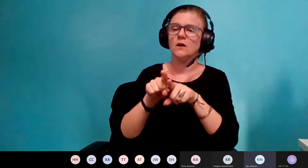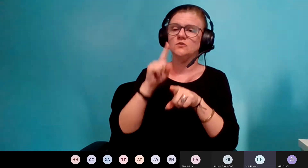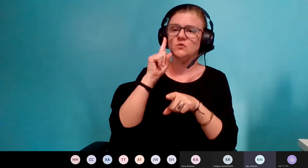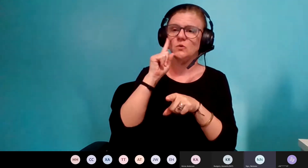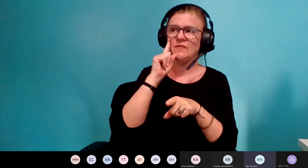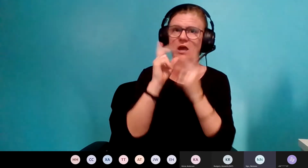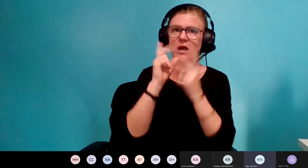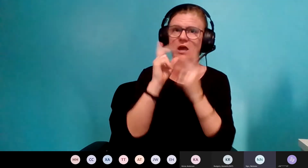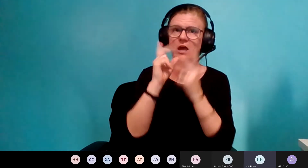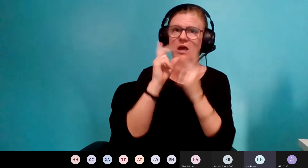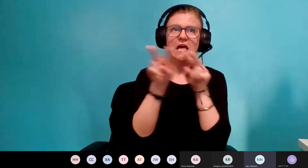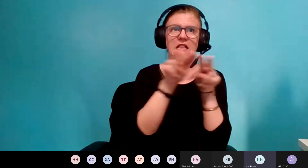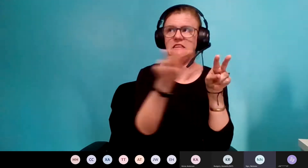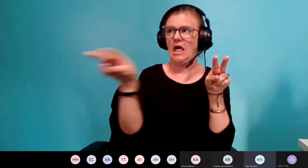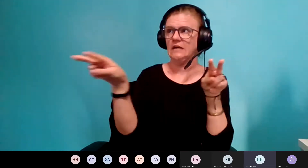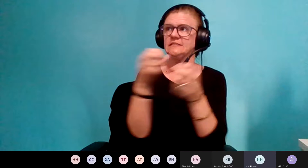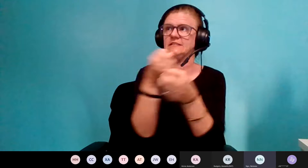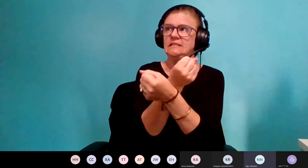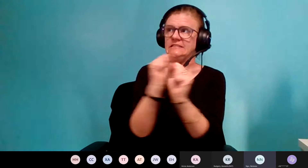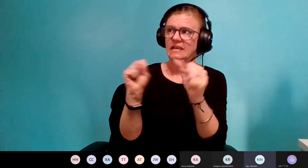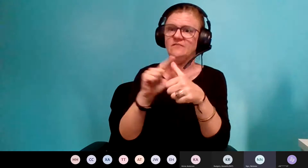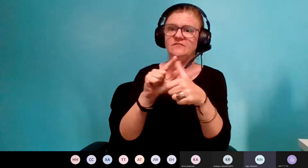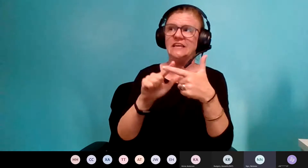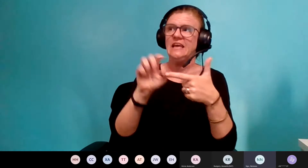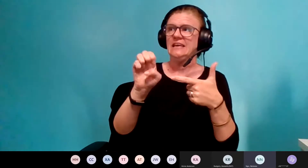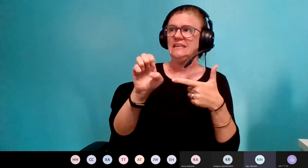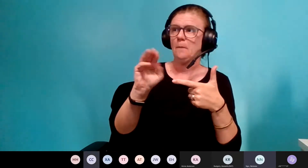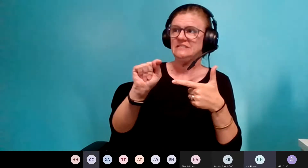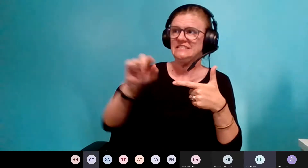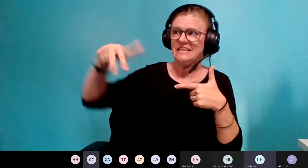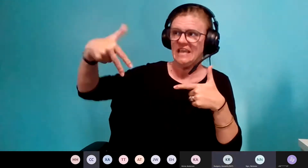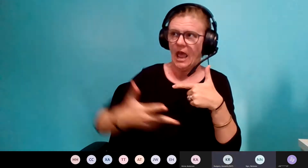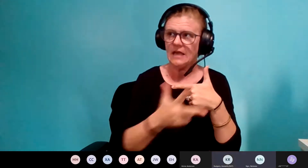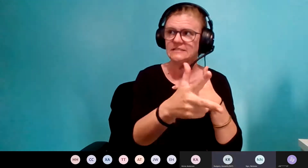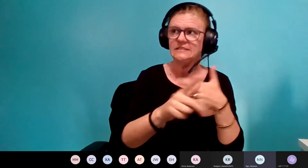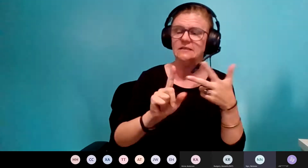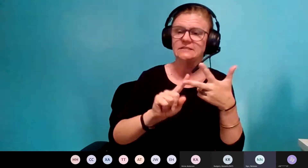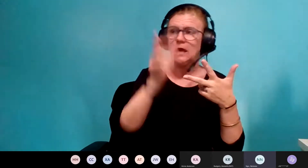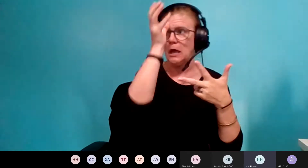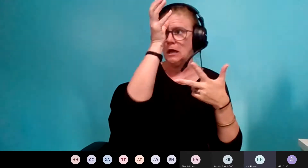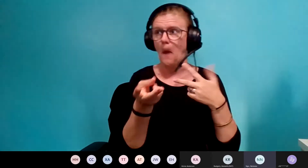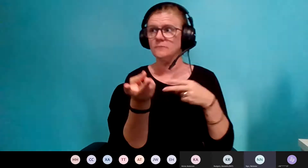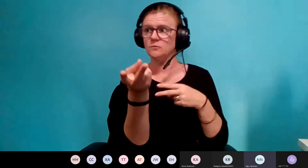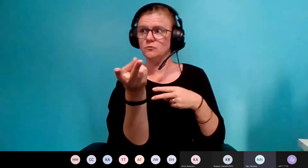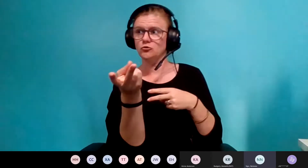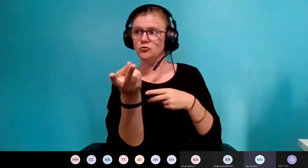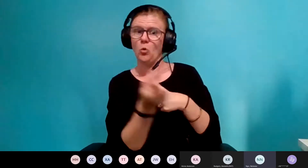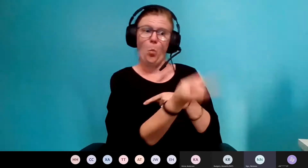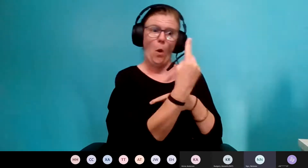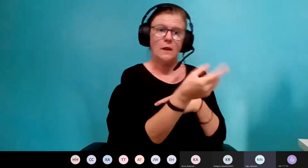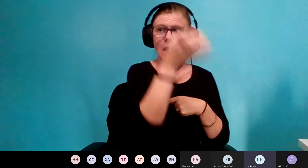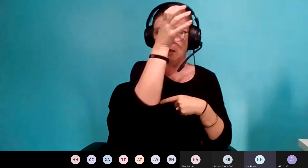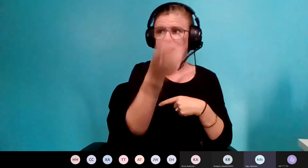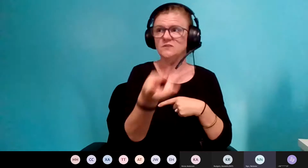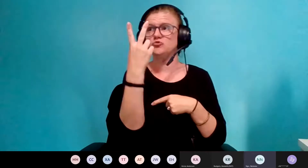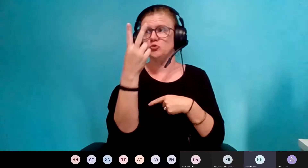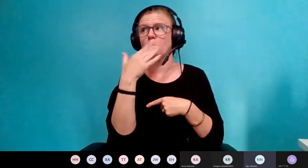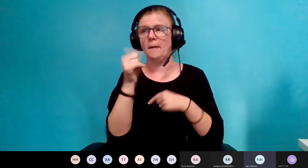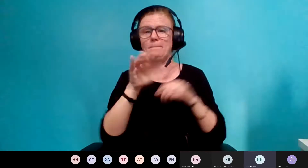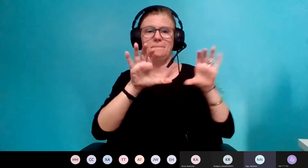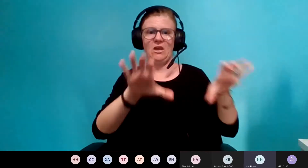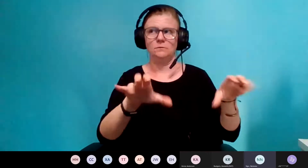sightlines, safety, lighting, EMT access points. Concept 2 or concept 1 would be better, end